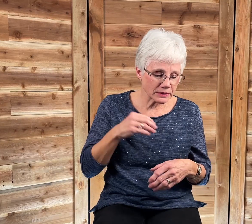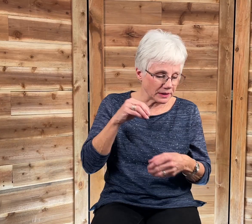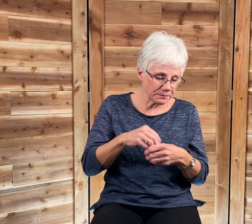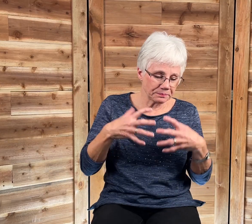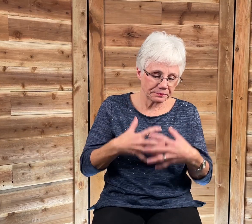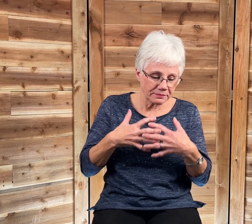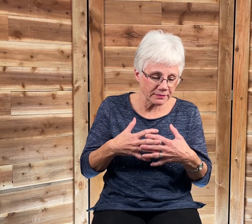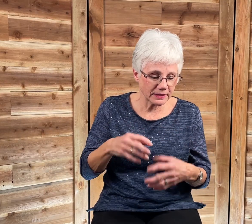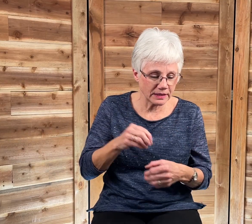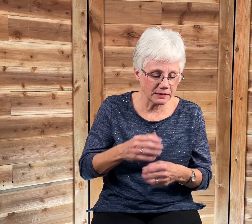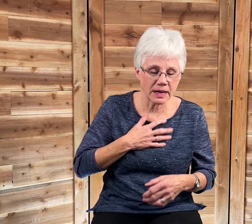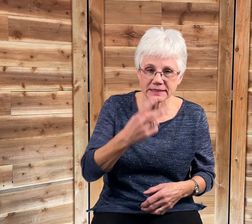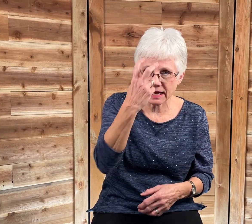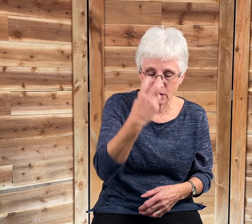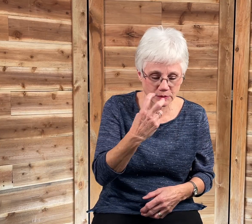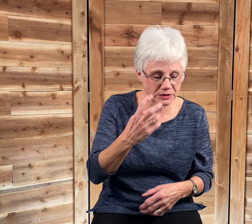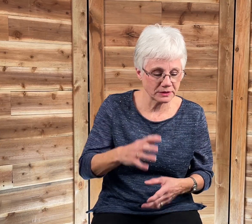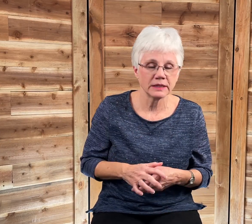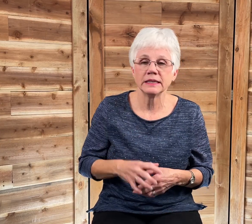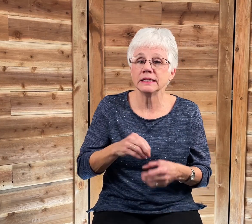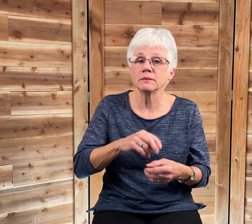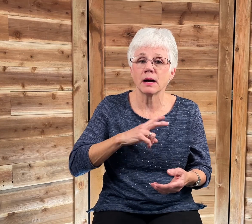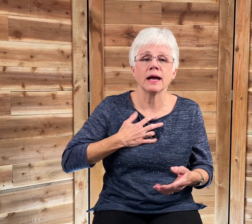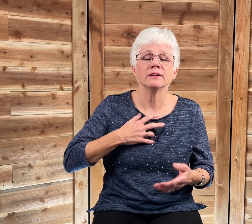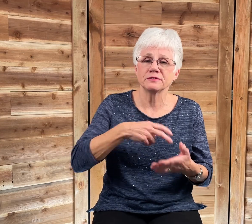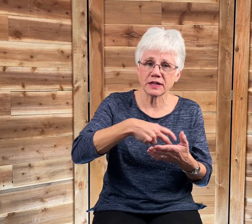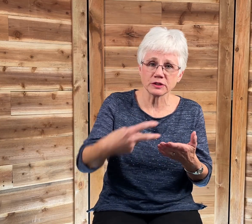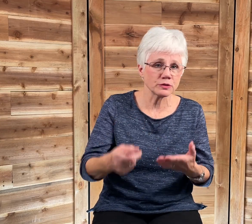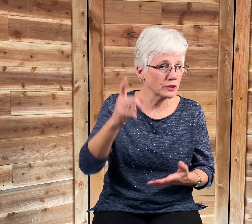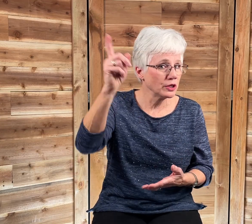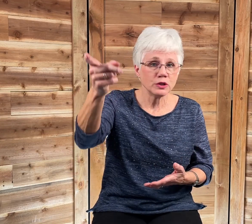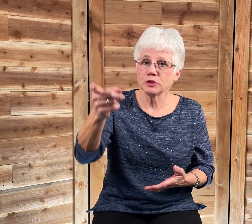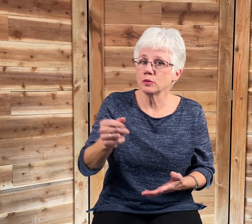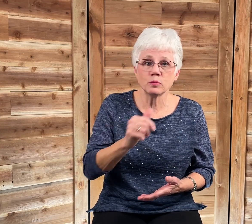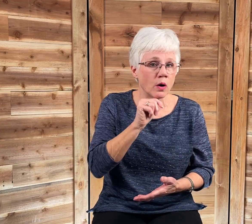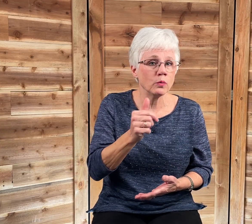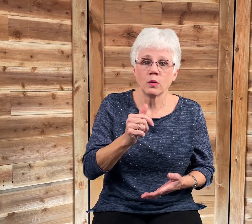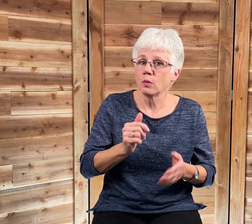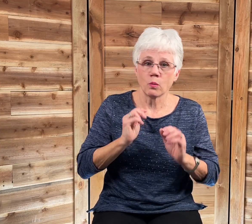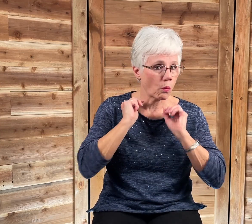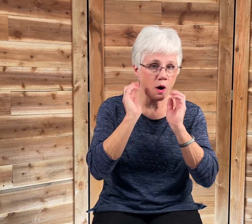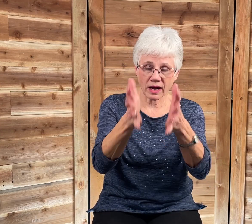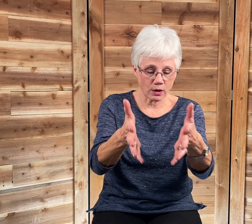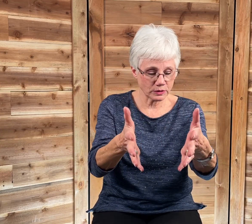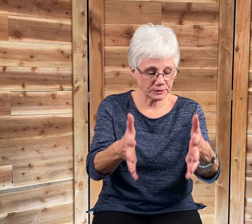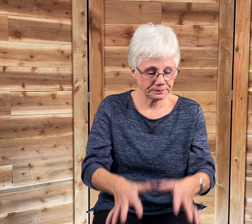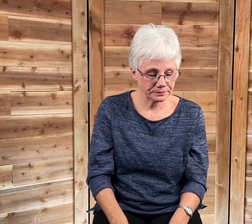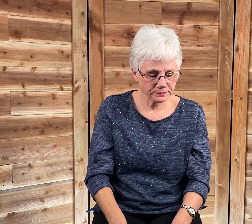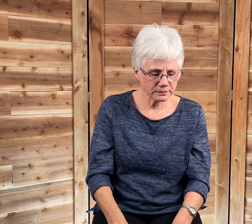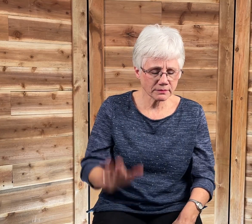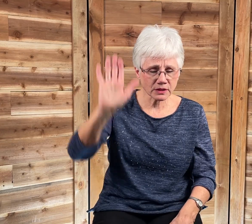my wrestling, in my doubts, in my failures, You won't walk